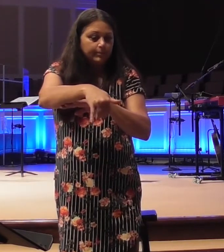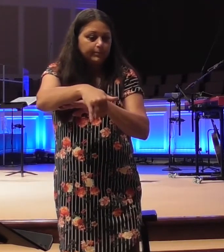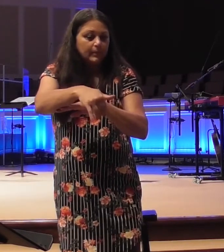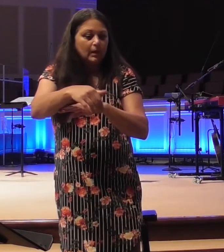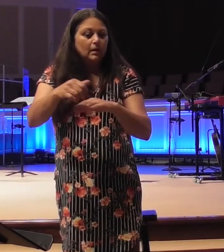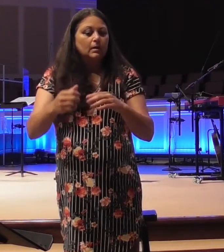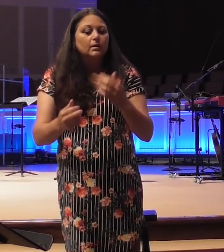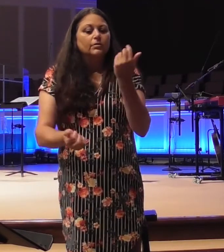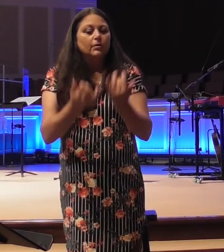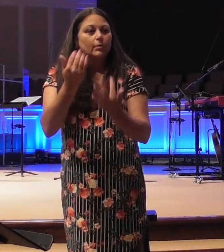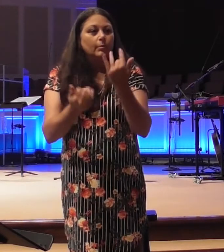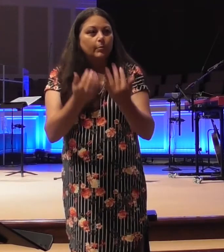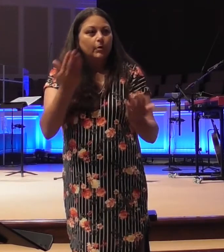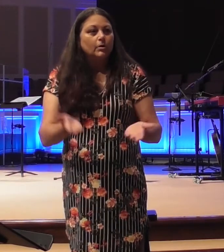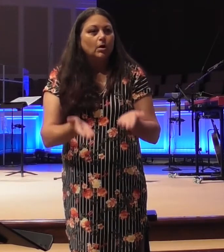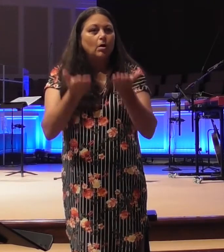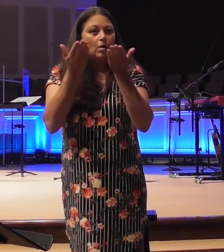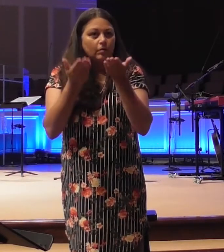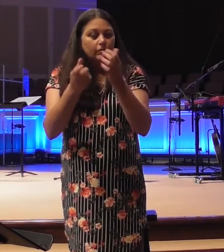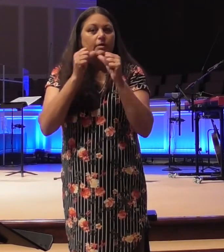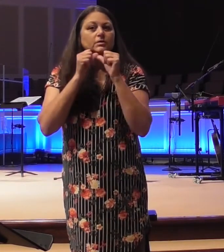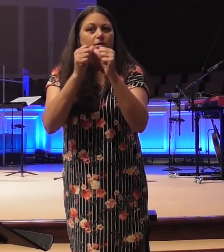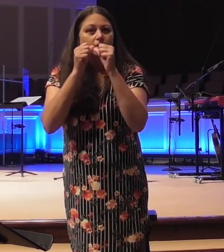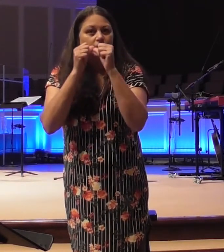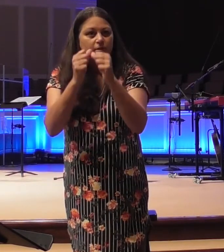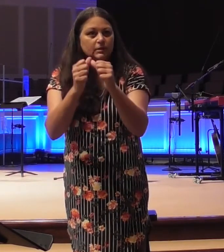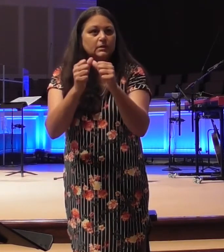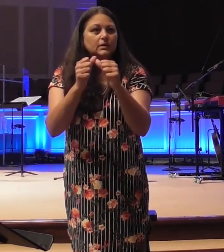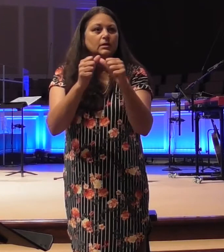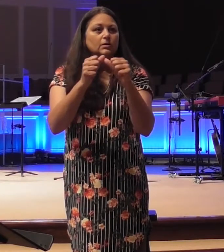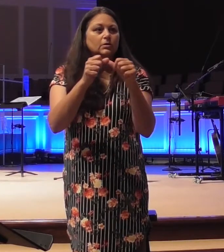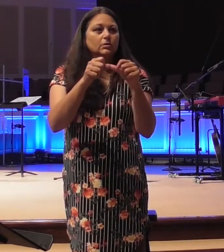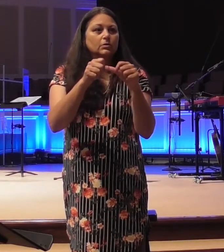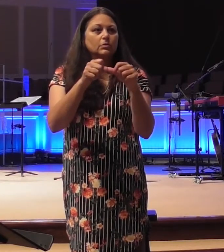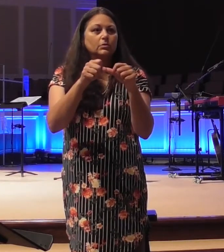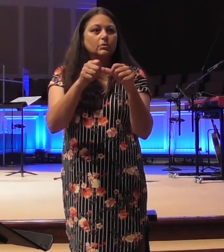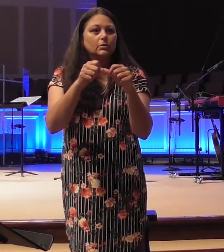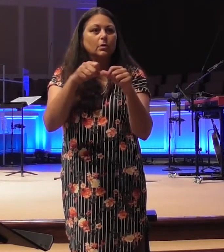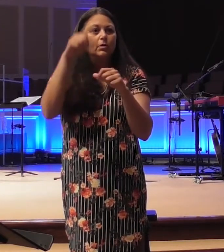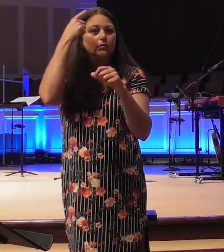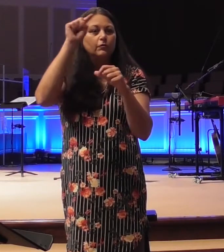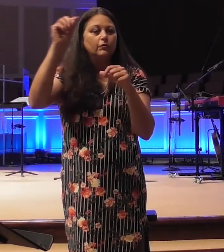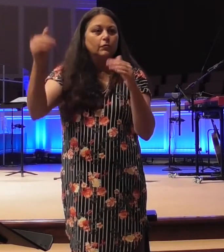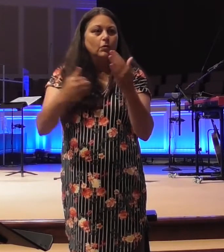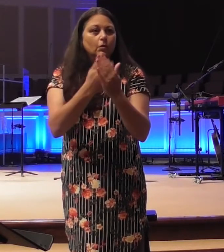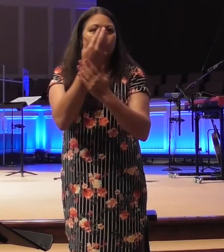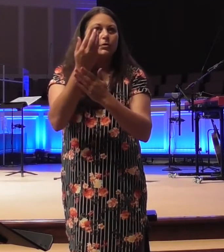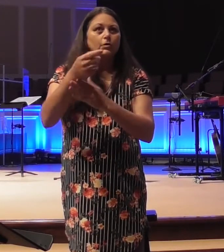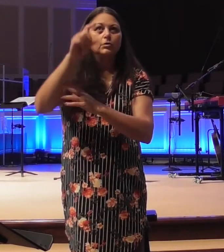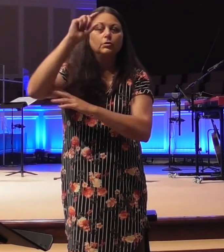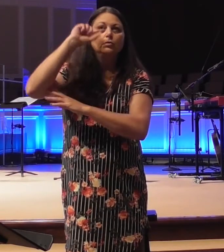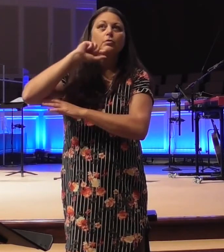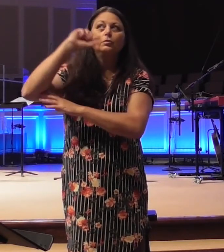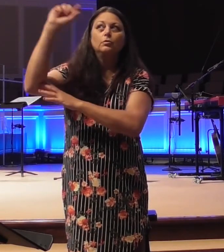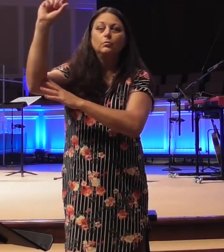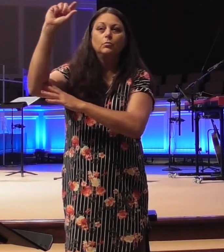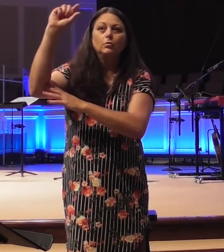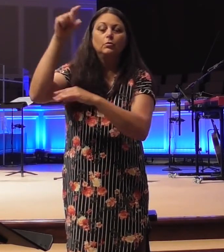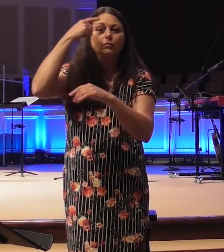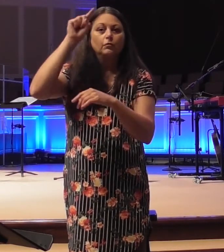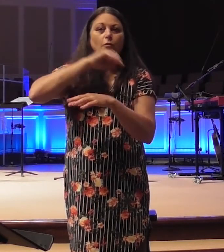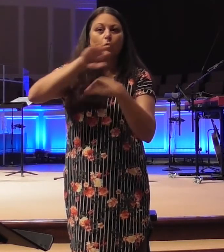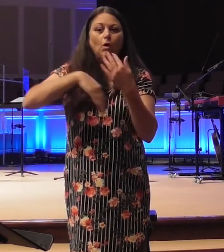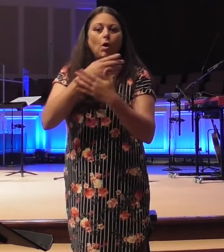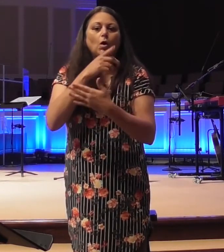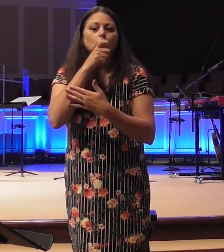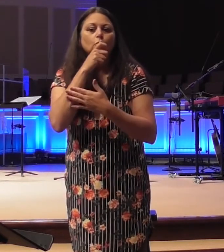for the new moons, and for all of the fixed festivals of the Lord that were consecrated, and from everyone who offered a freewill offering to the Lord. From the first day of